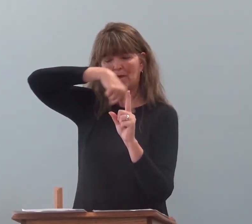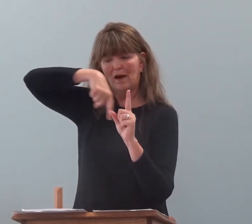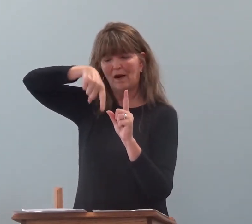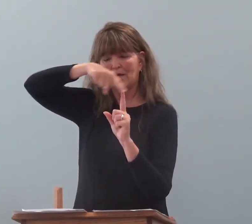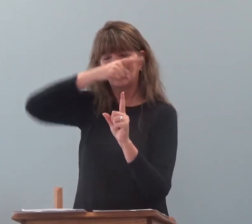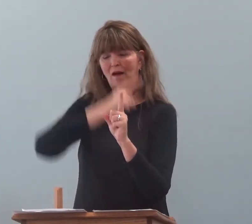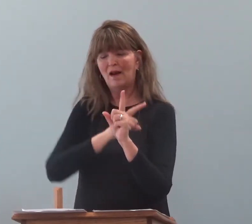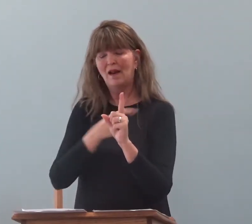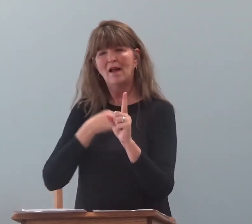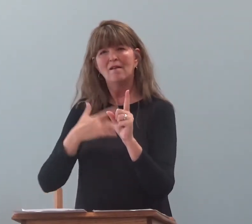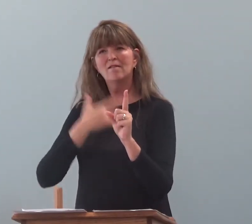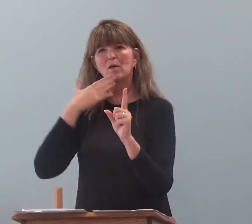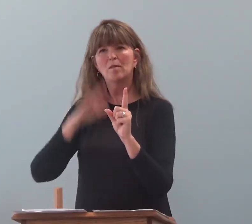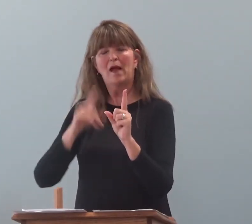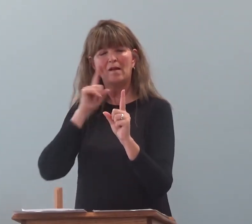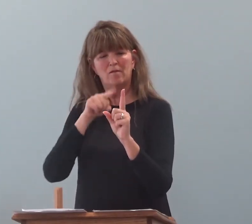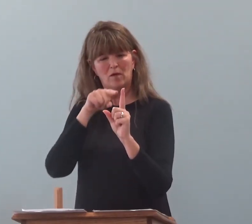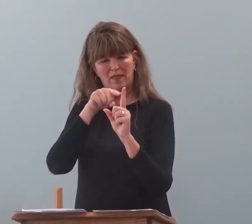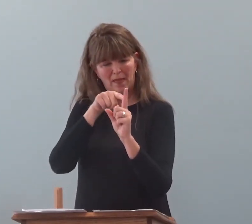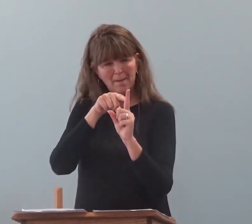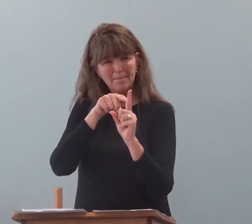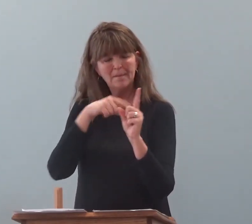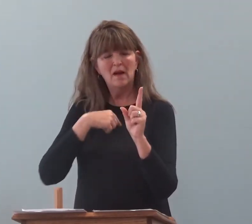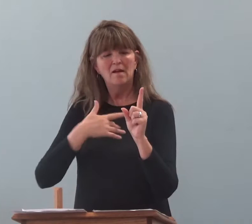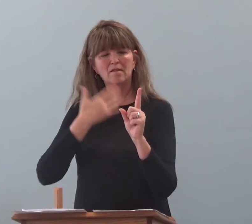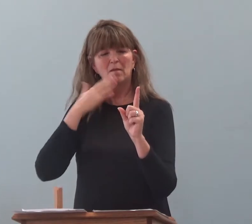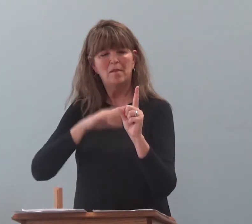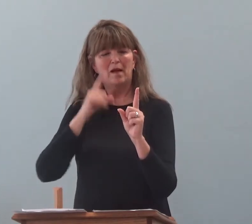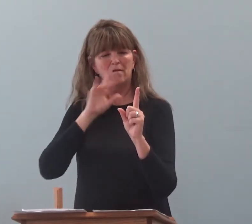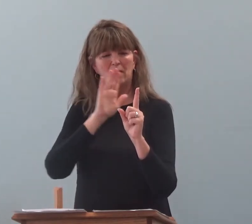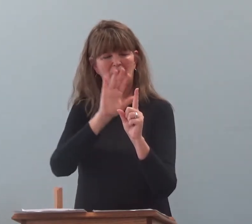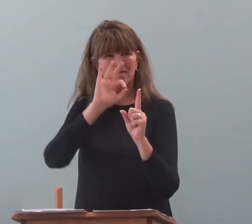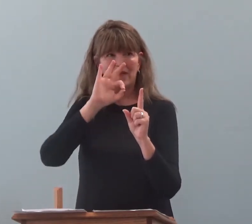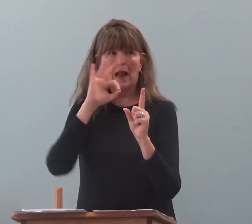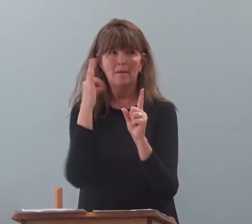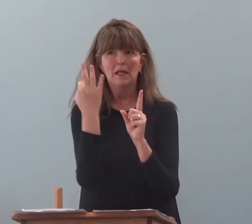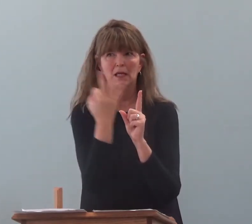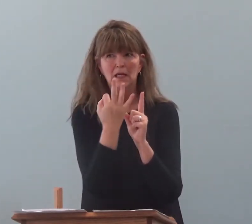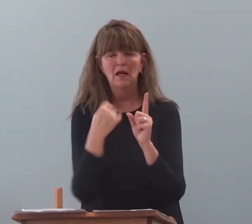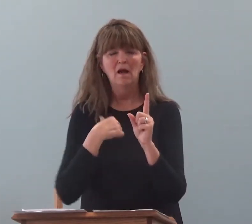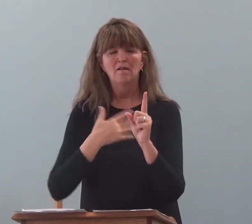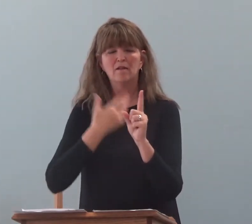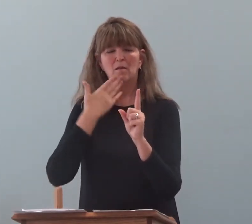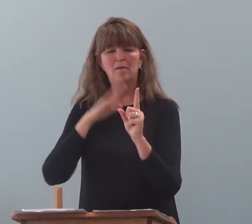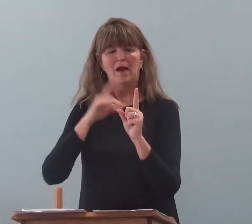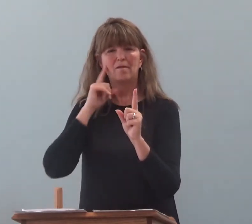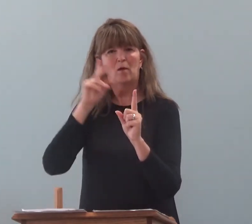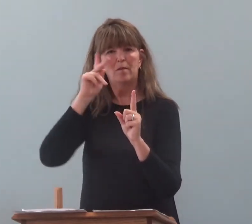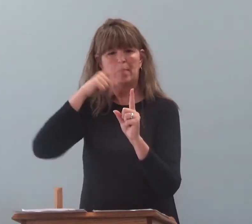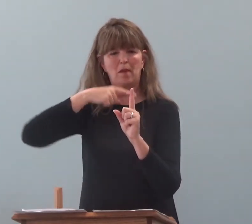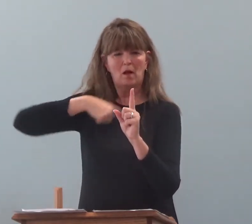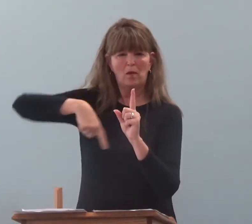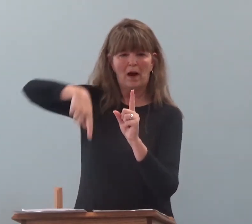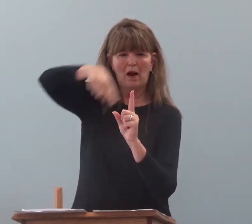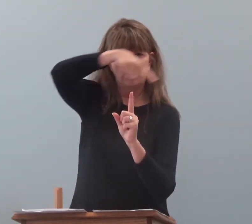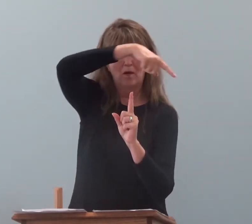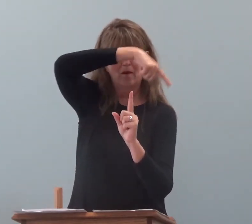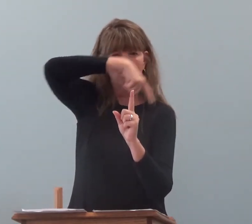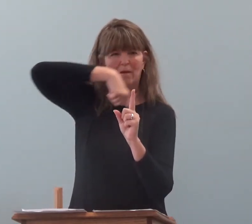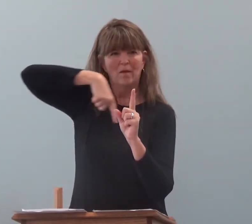will pull down everyone around them. You know, I feel bad for them, I feel bad for their families,